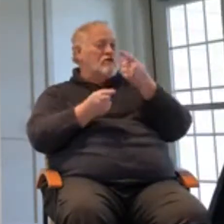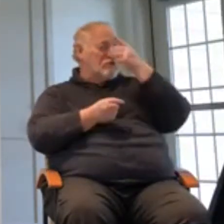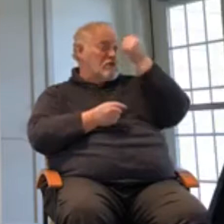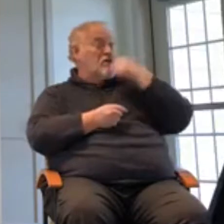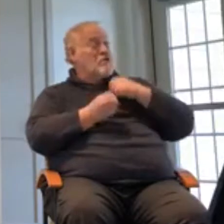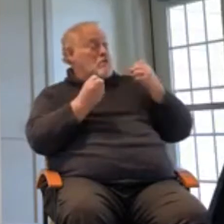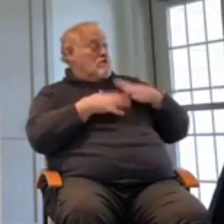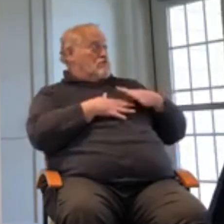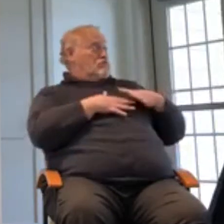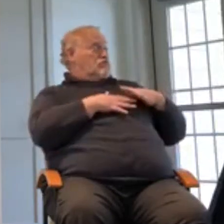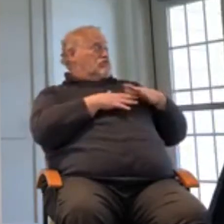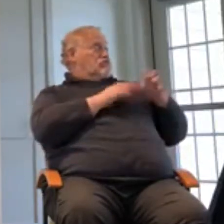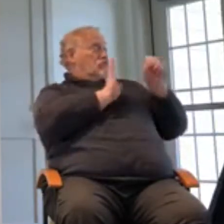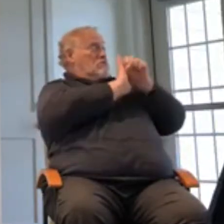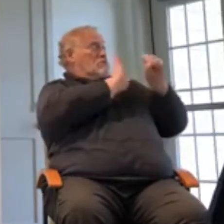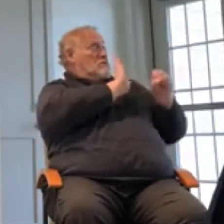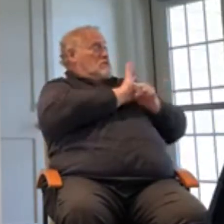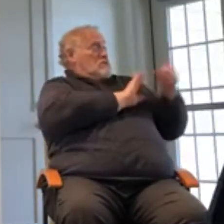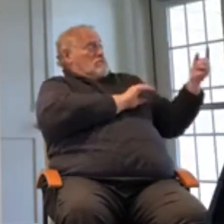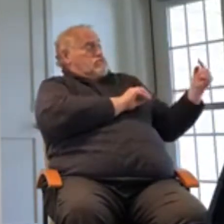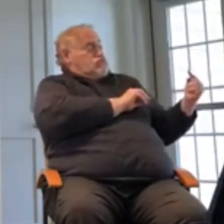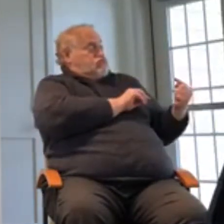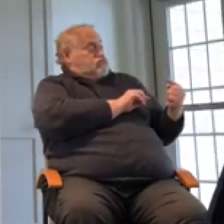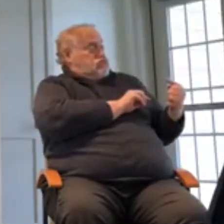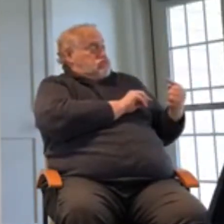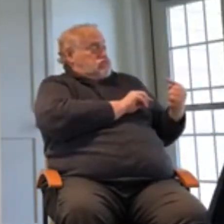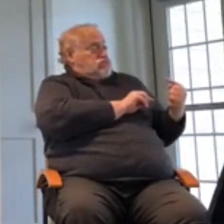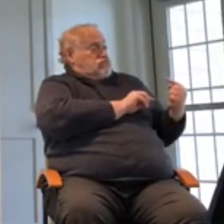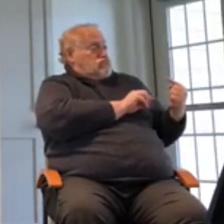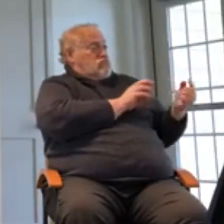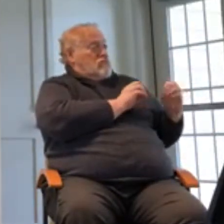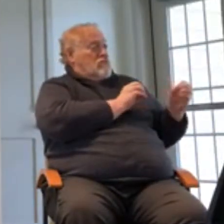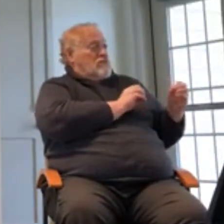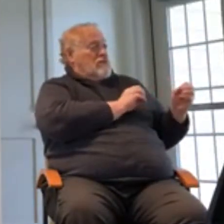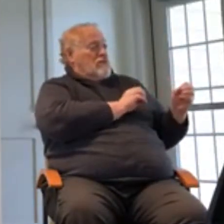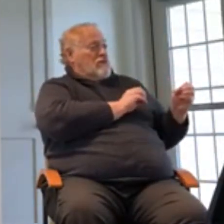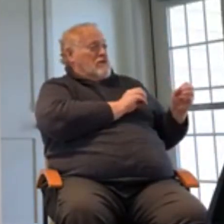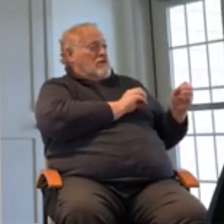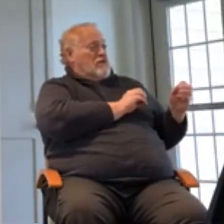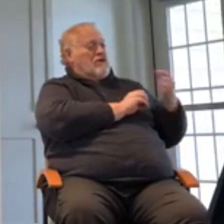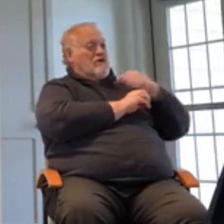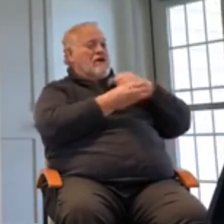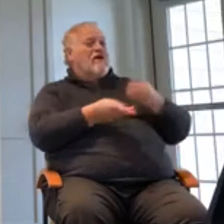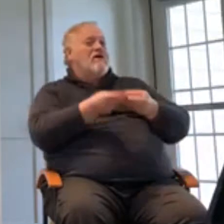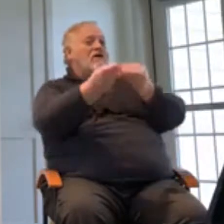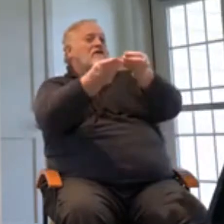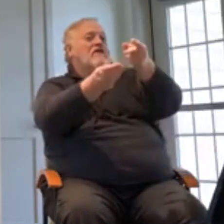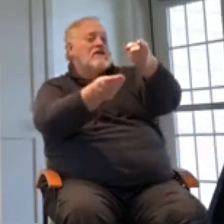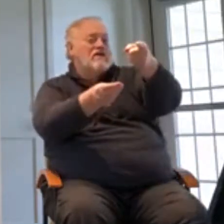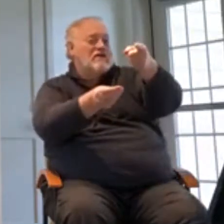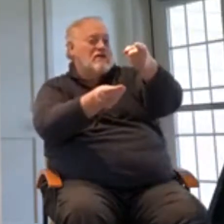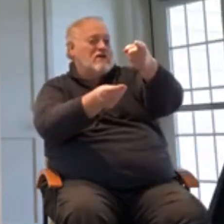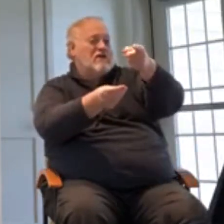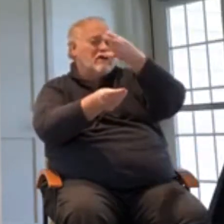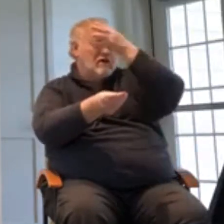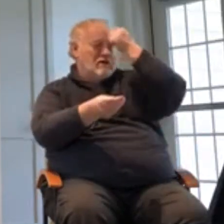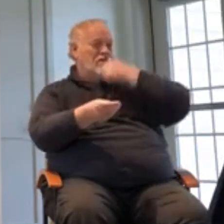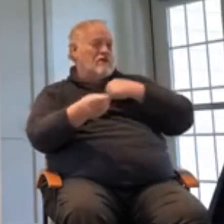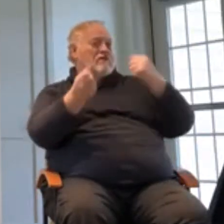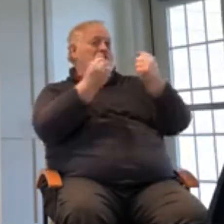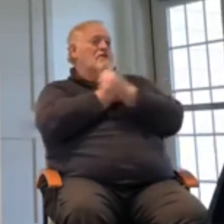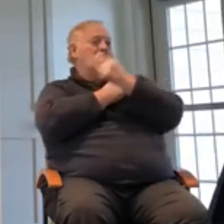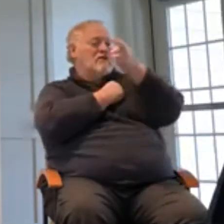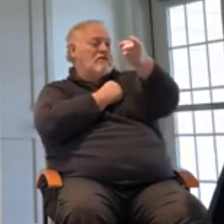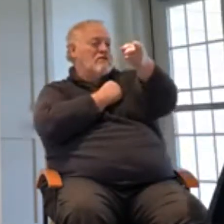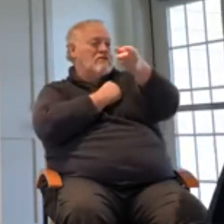afraid of Dippity-Doo-Dog coming in and arresting me, one bullet Barney coming in and sticking a gun in my face. No, I feed my children